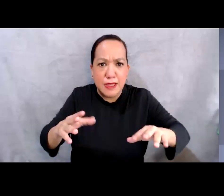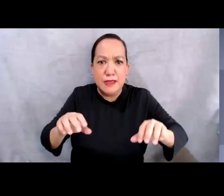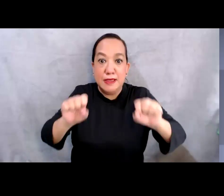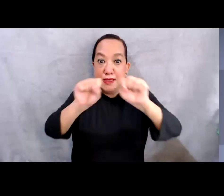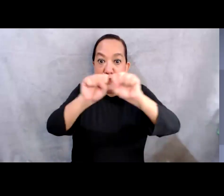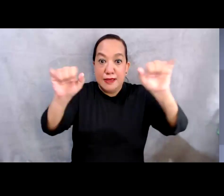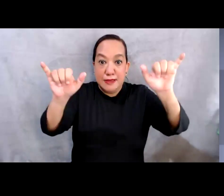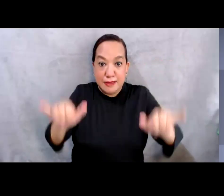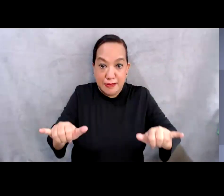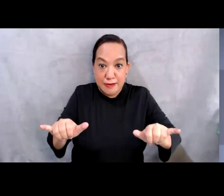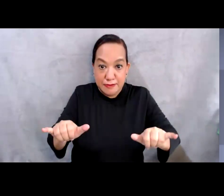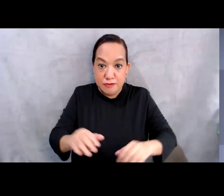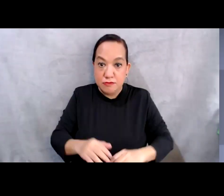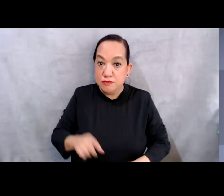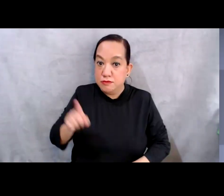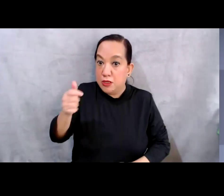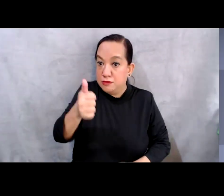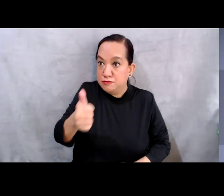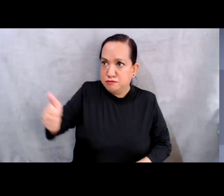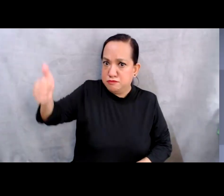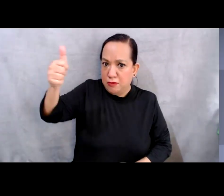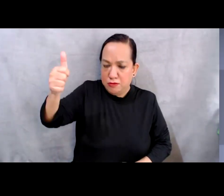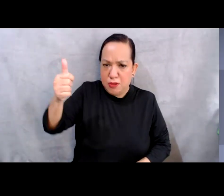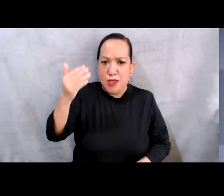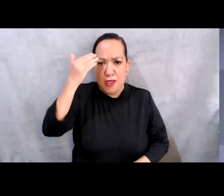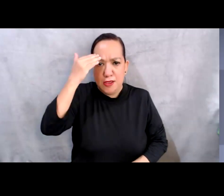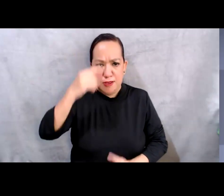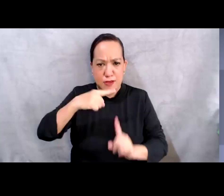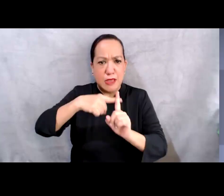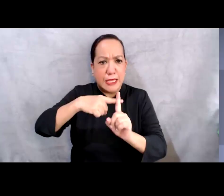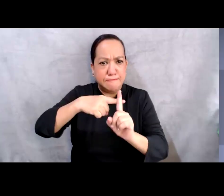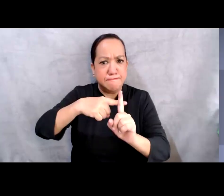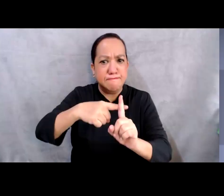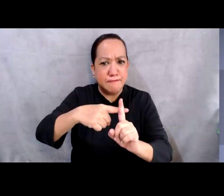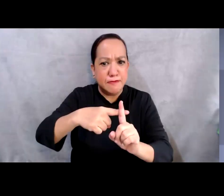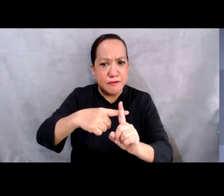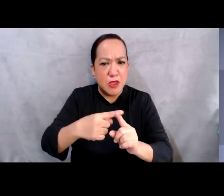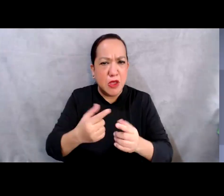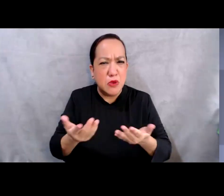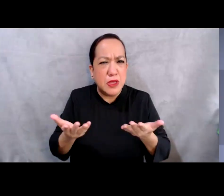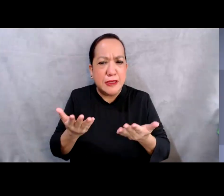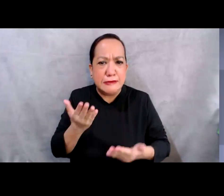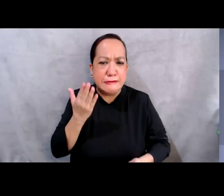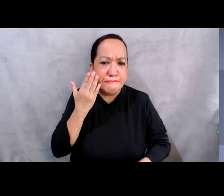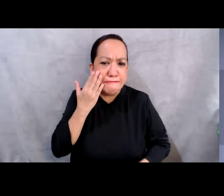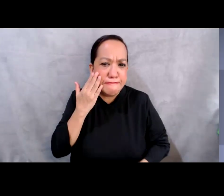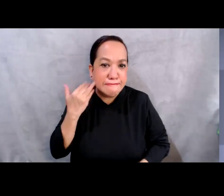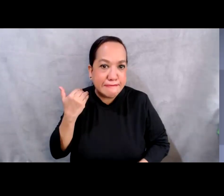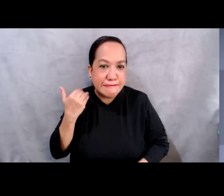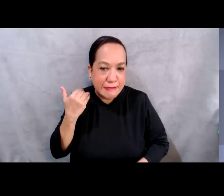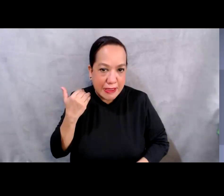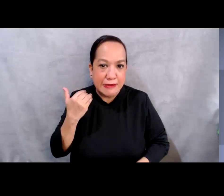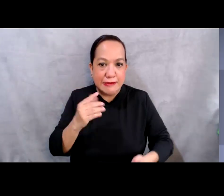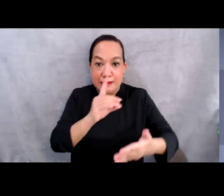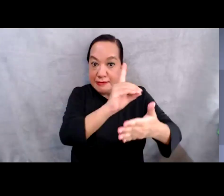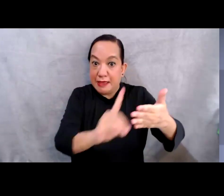identifying areas for urgent reform. This is especially urgent given the introduction of the new environment and social framework, which